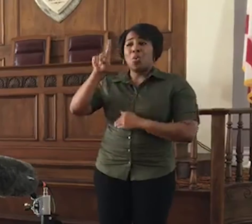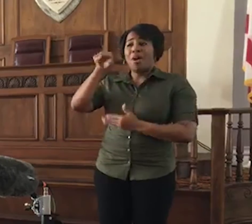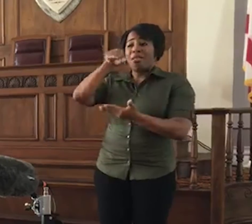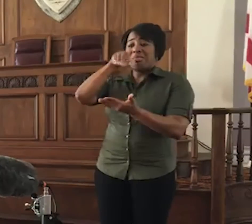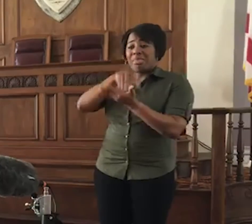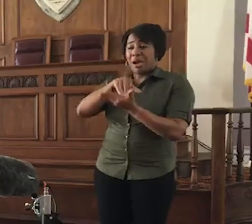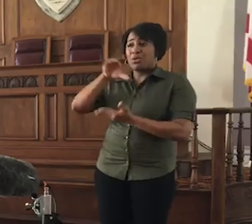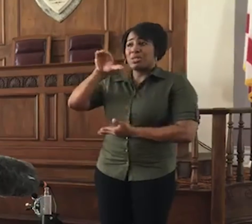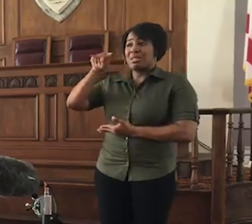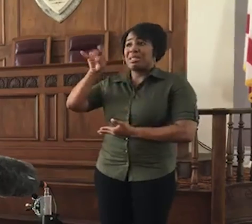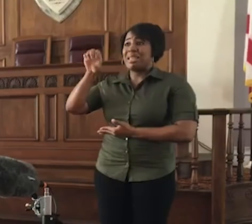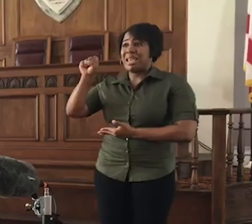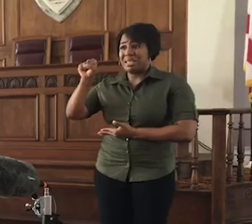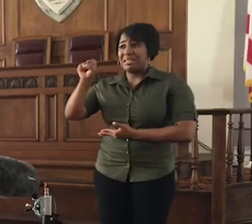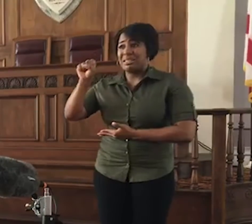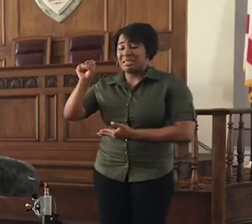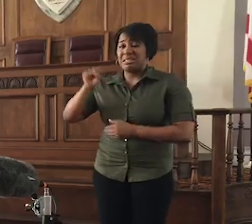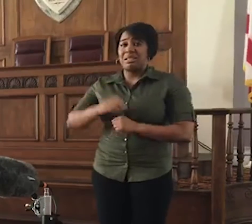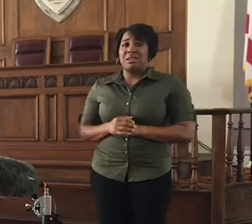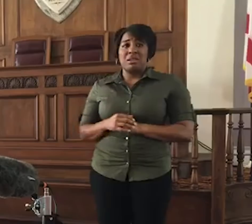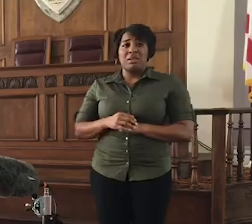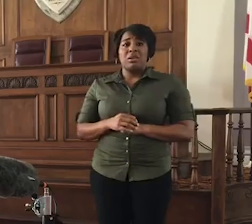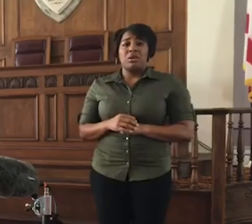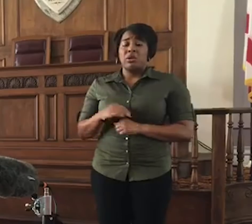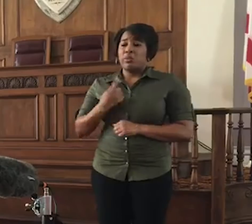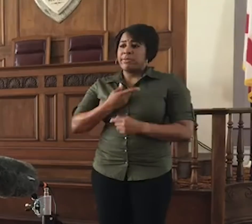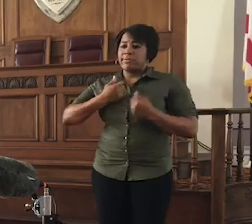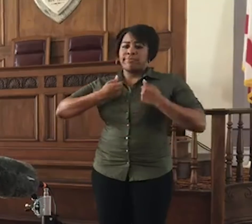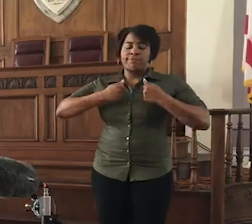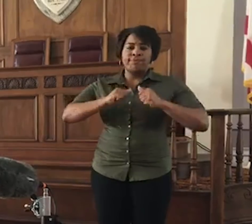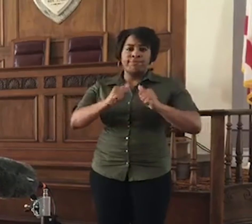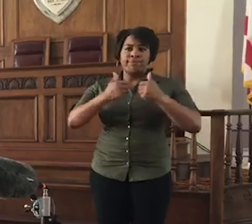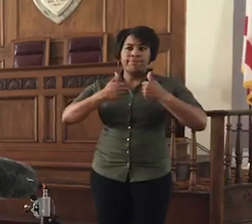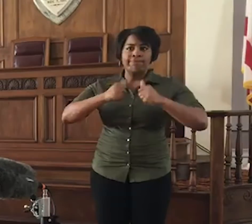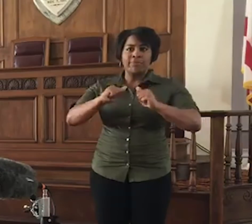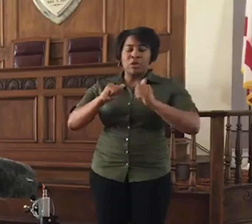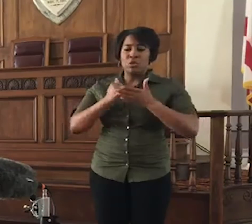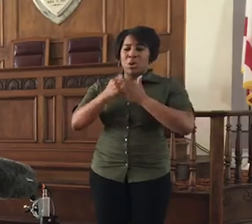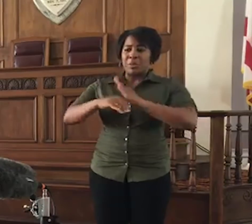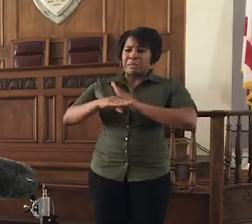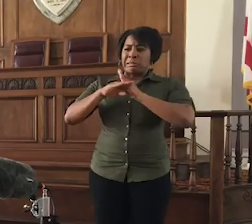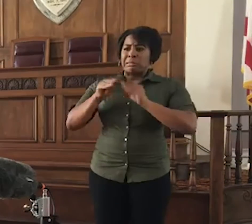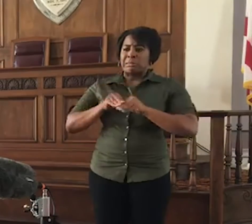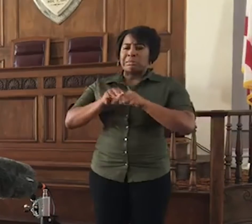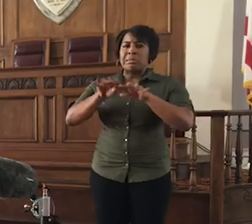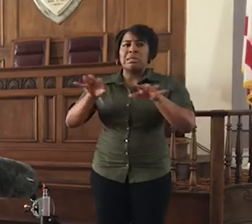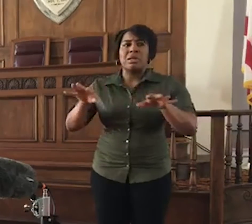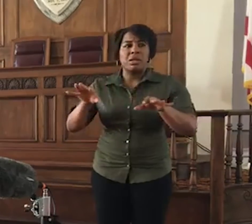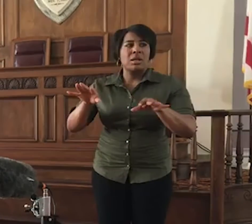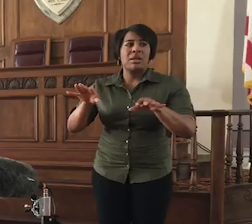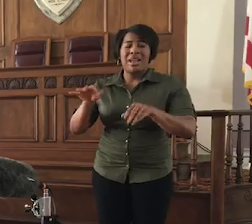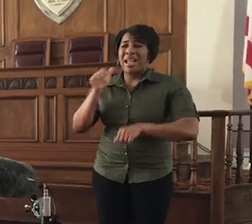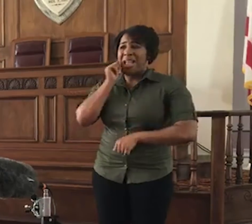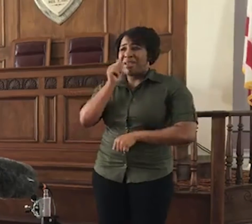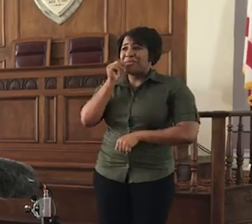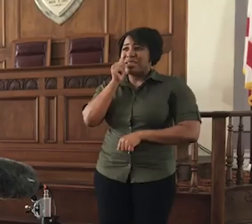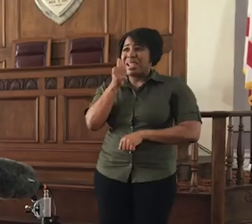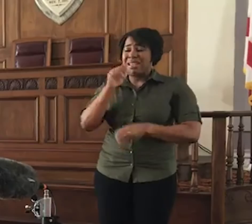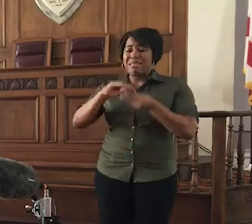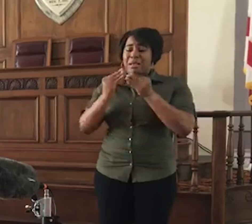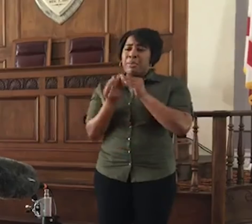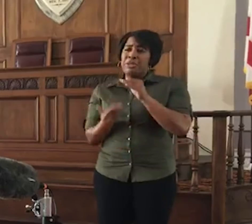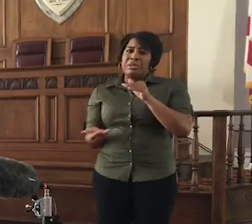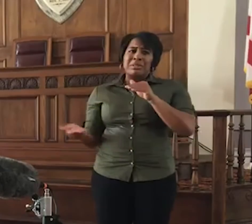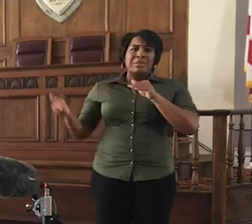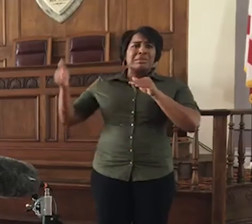cases. Despite all our best efforts that we're seeing, increased cases every day are